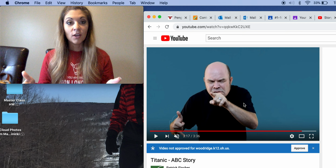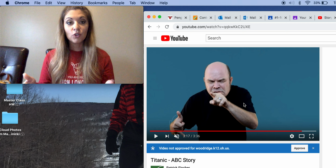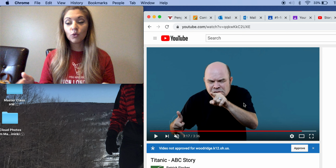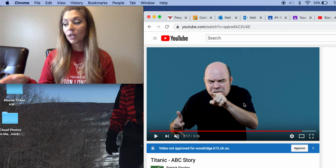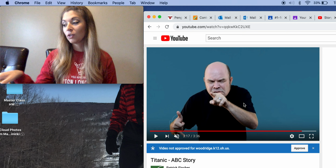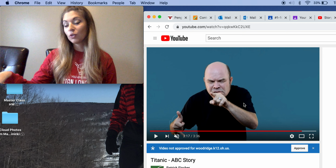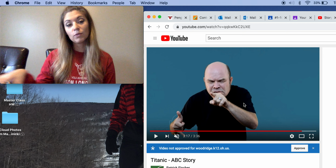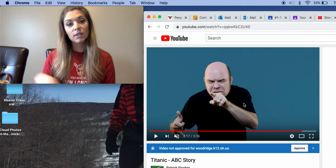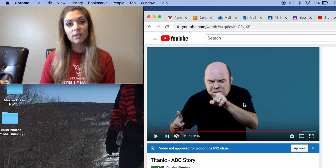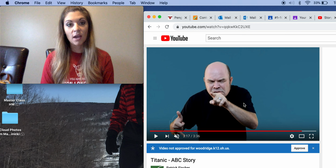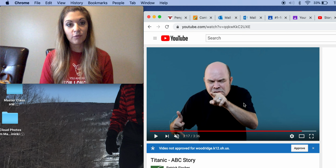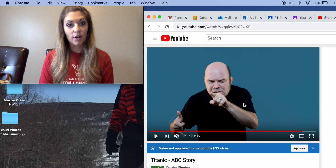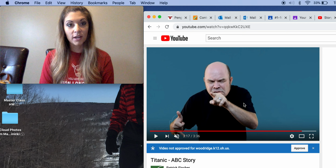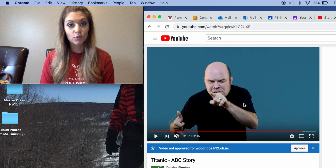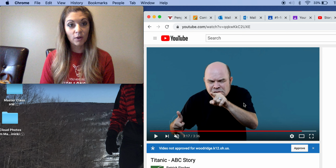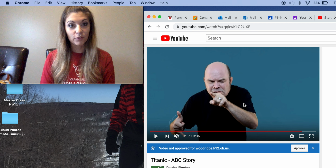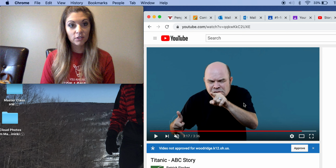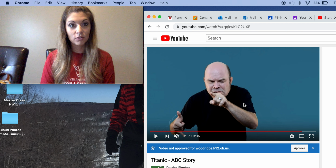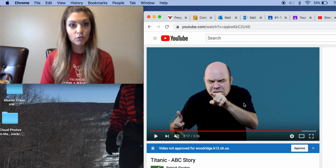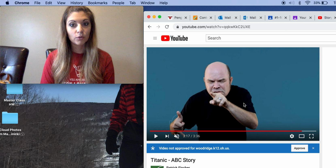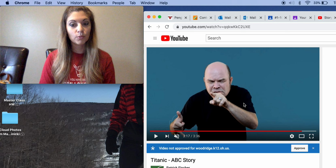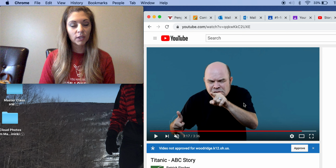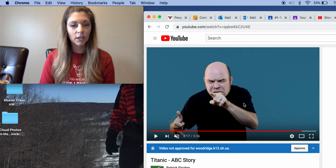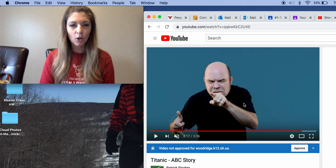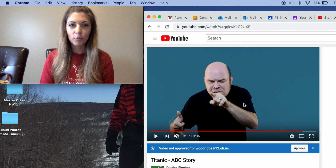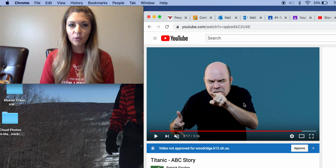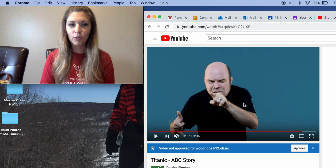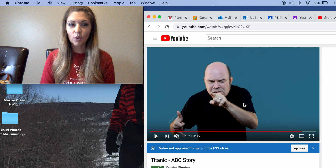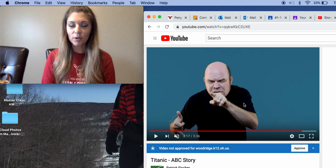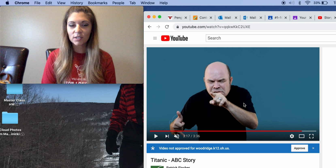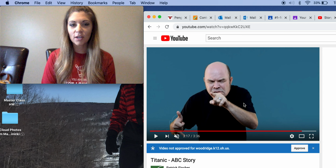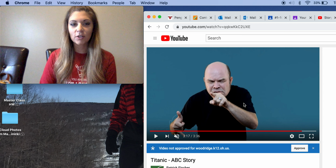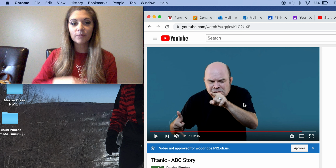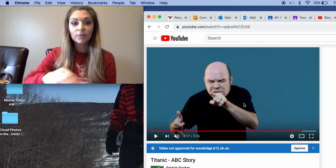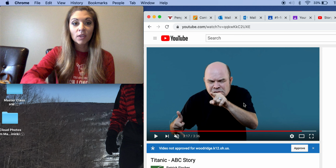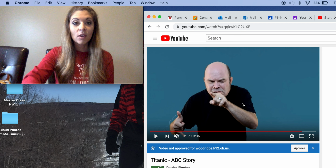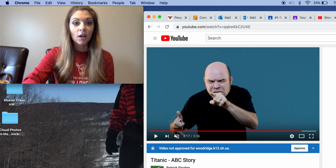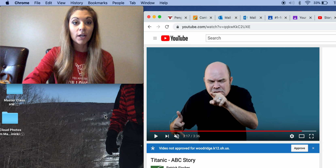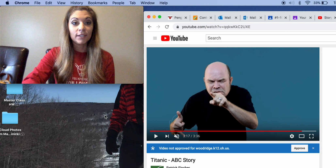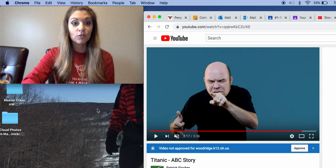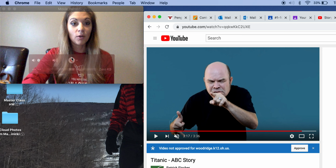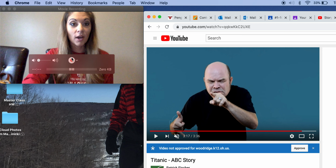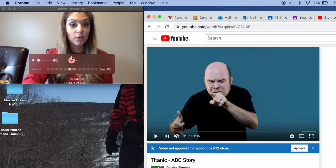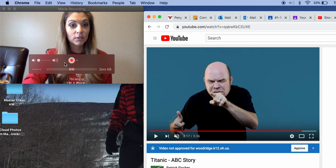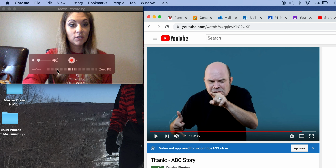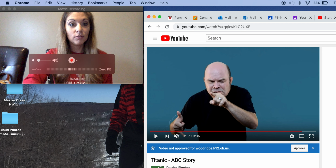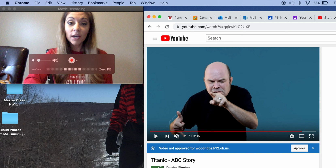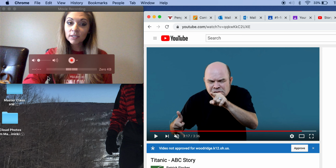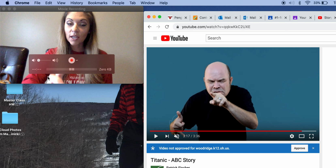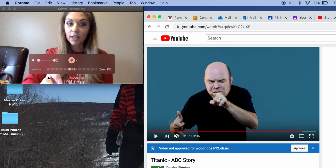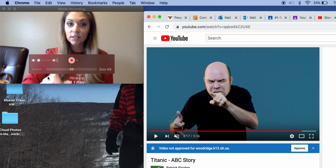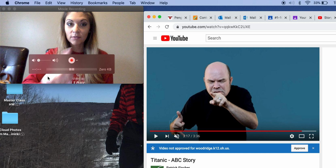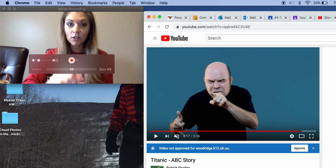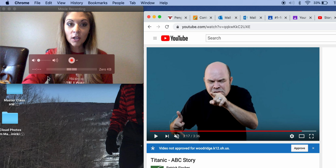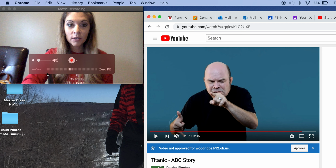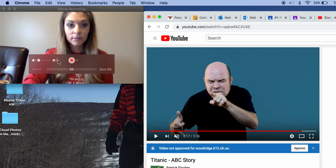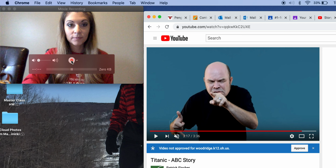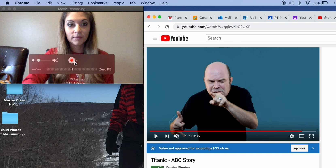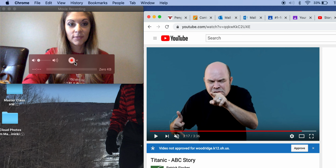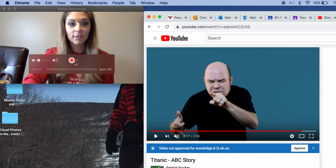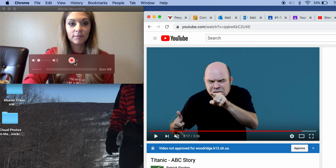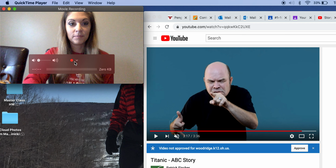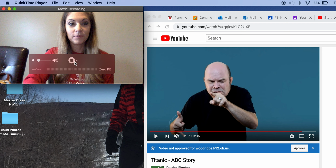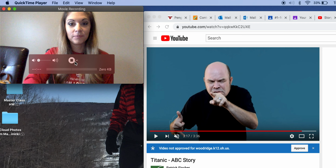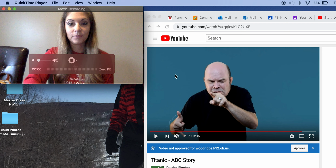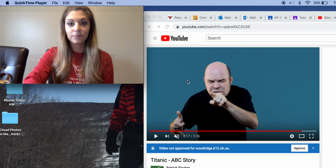end, you can use these as reference. So it's really going to help you if we all work together. All right, so I will see you guys at 7 o'clock.